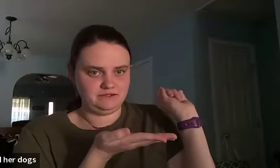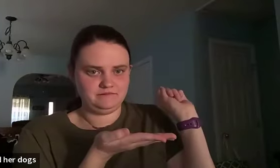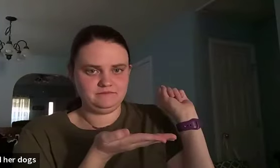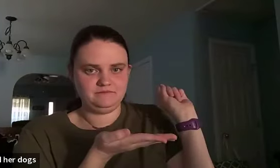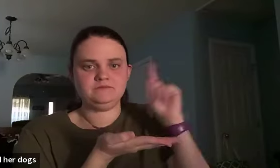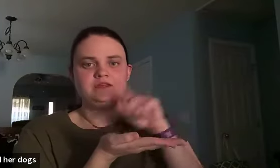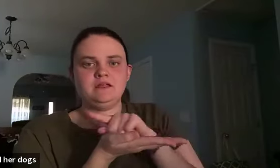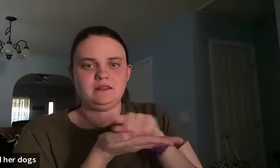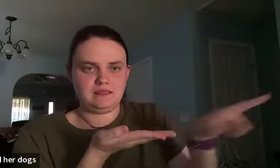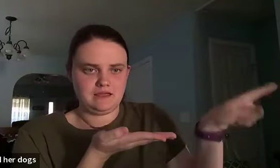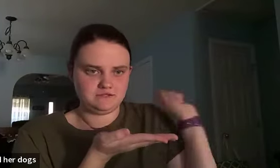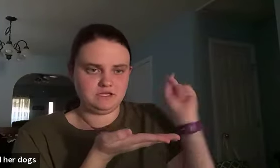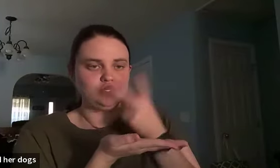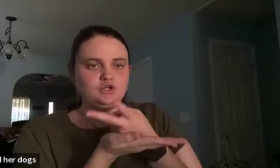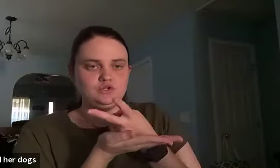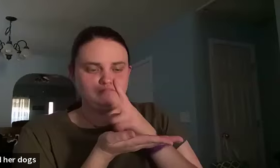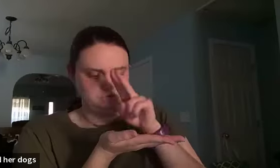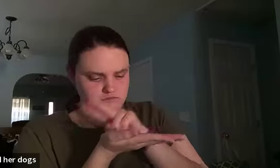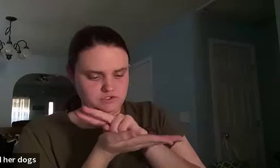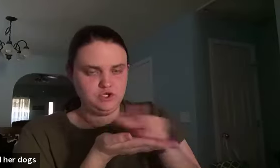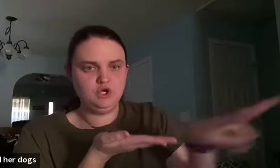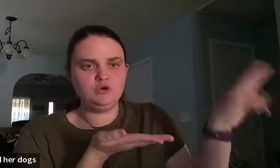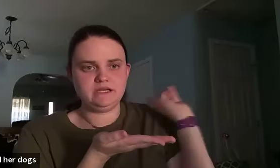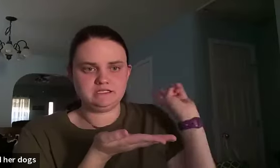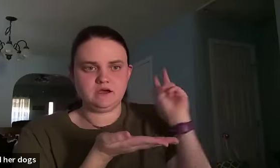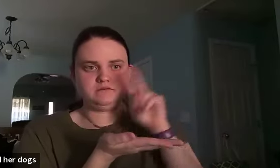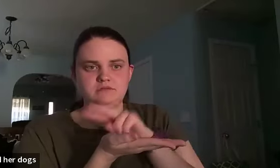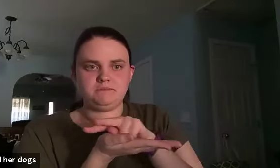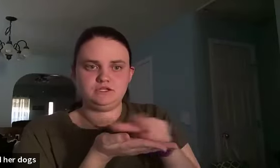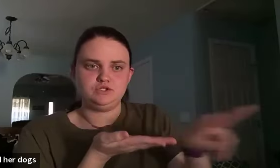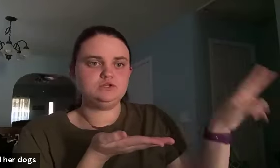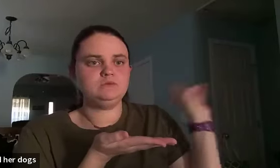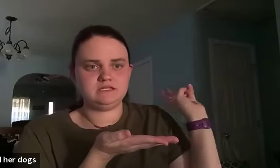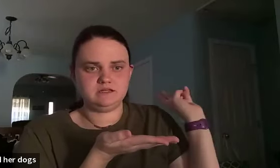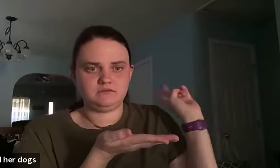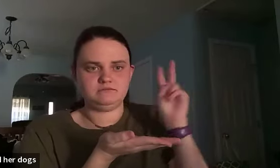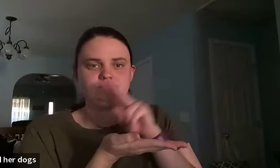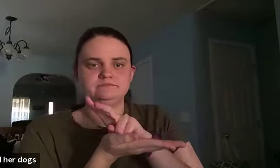week. Last week. Ooh, 2 weeks ago. Happened 2 weeks ago.